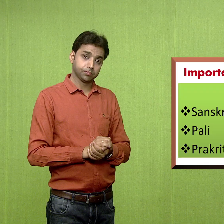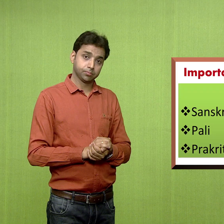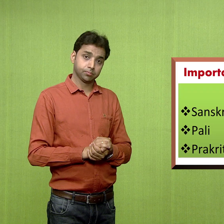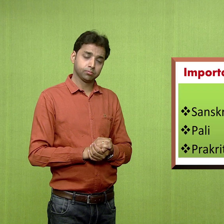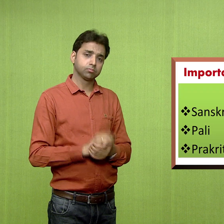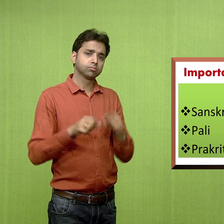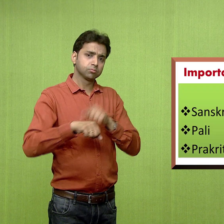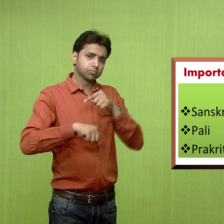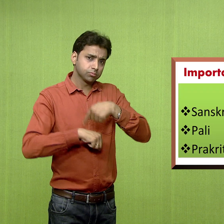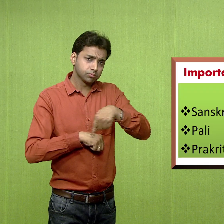During ancient India,